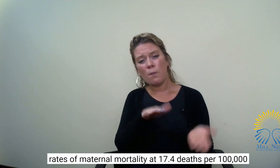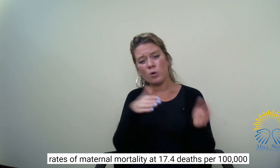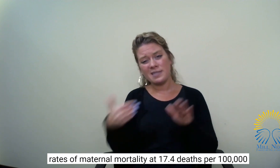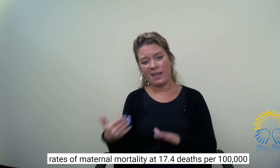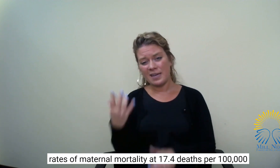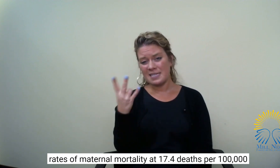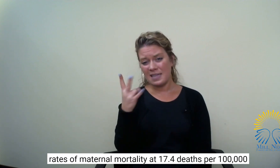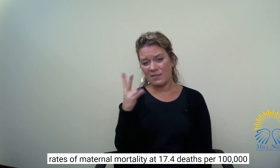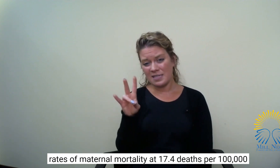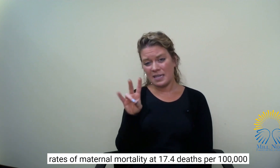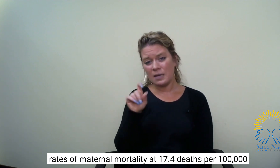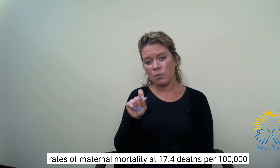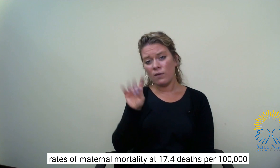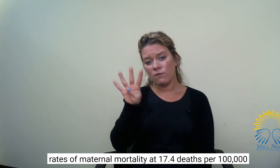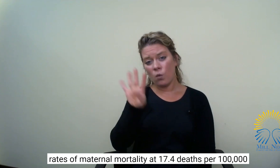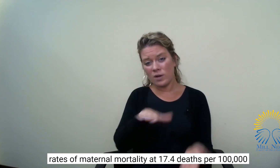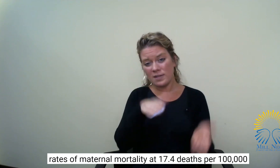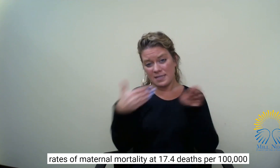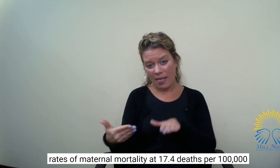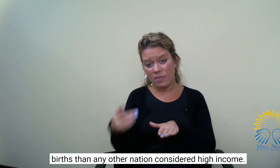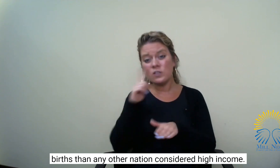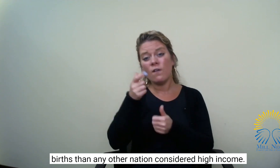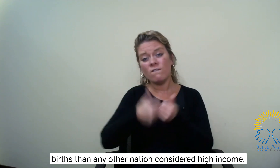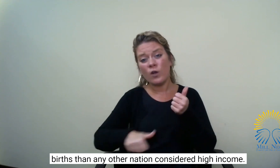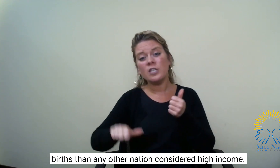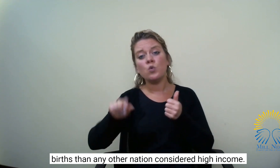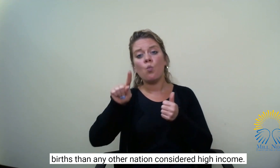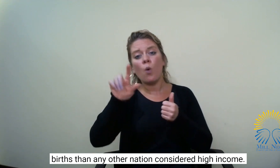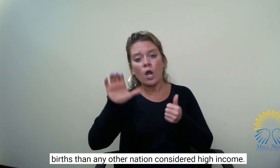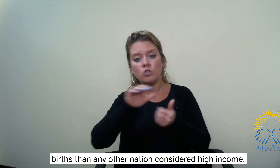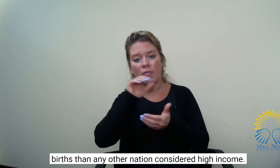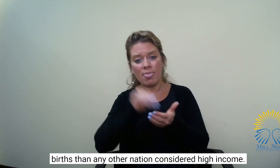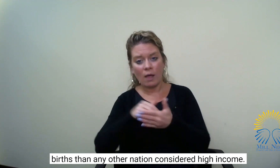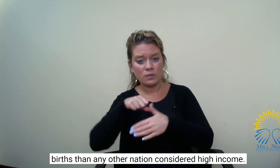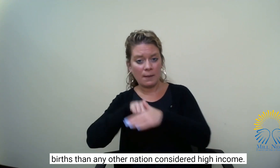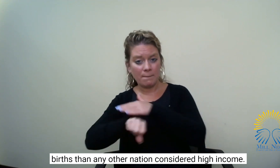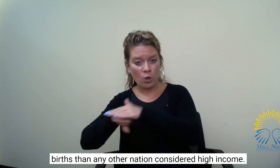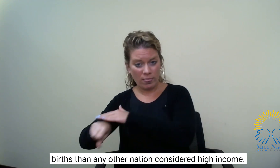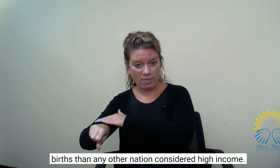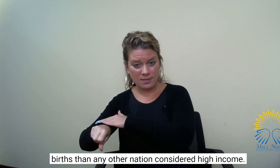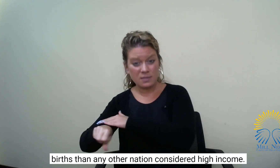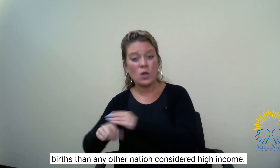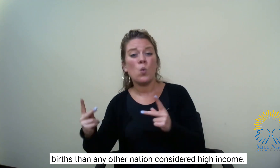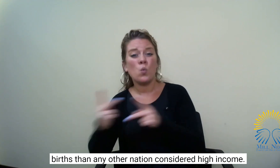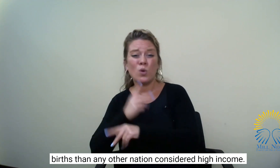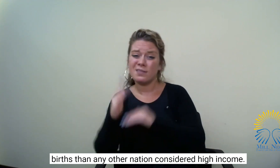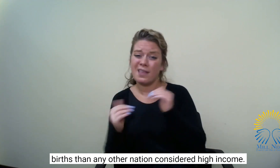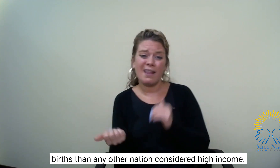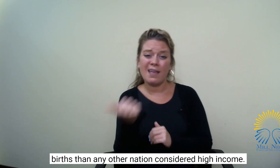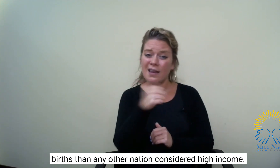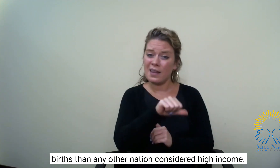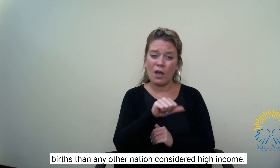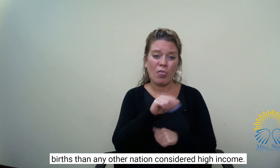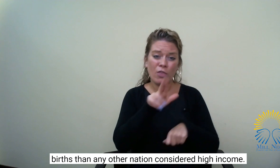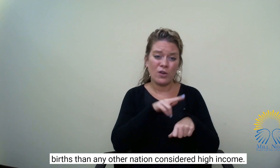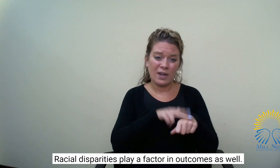17.4 deaths per 100,000 births than any other nation considered high income.